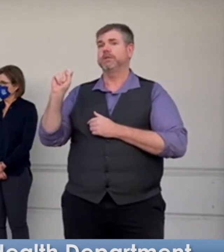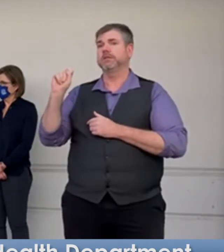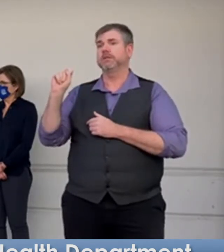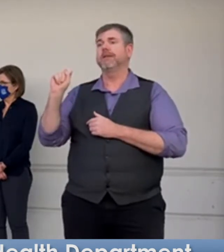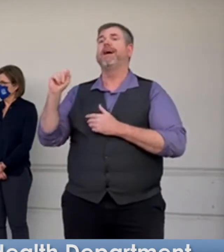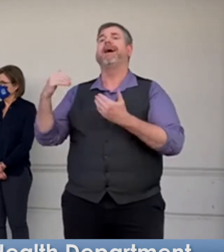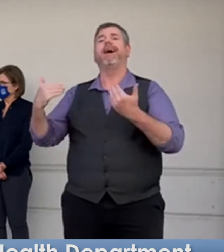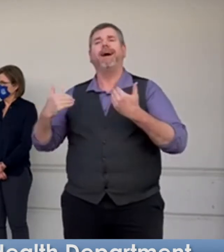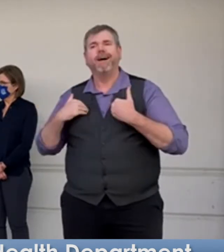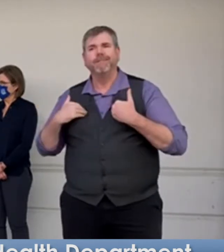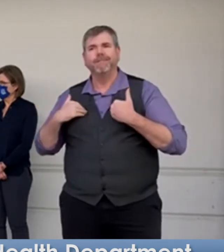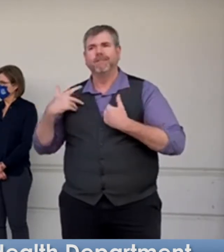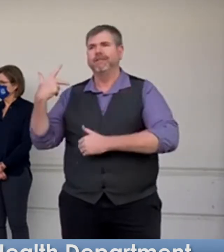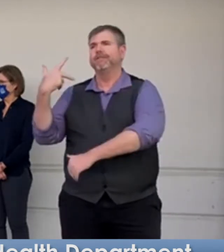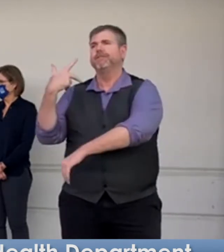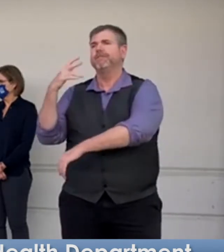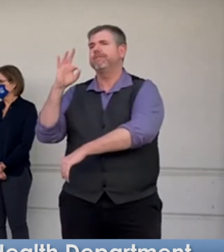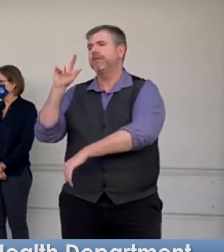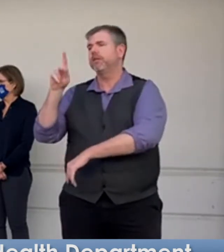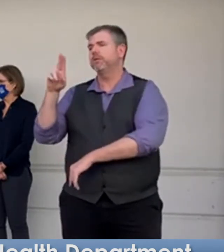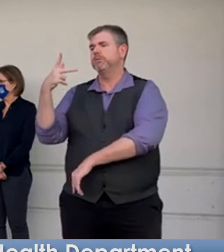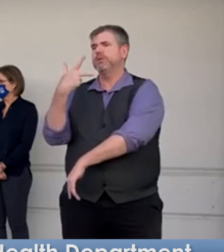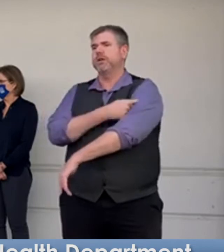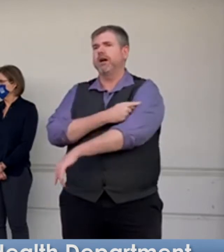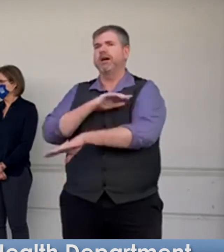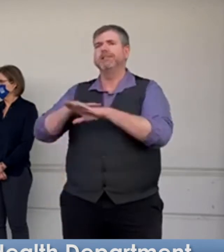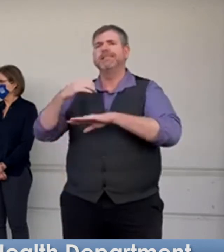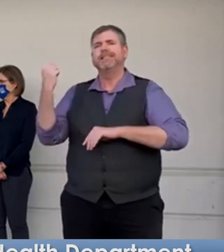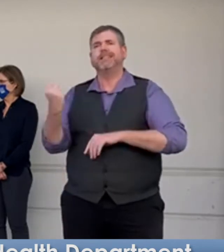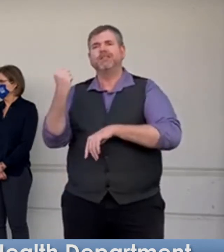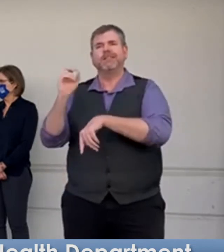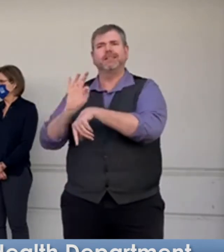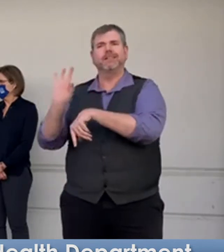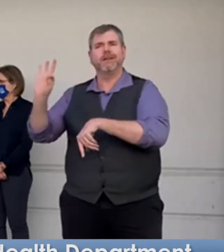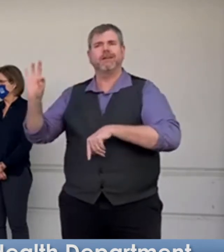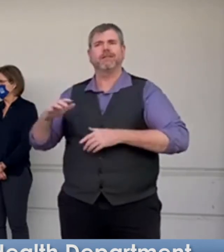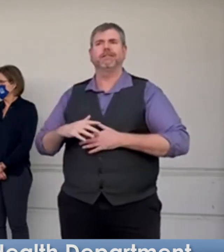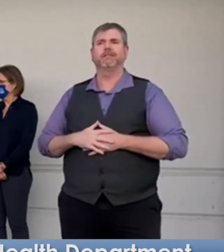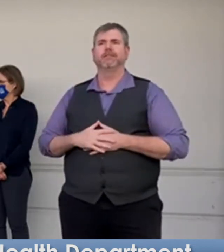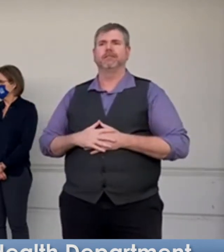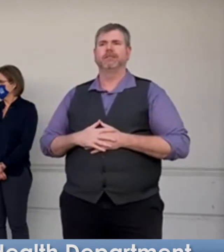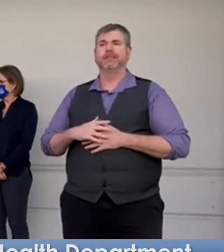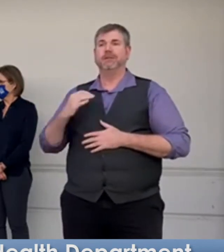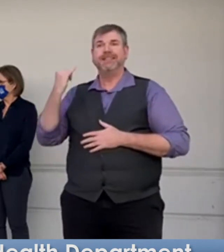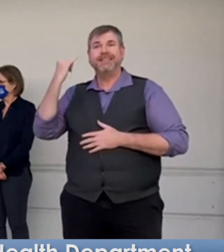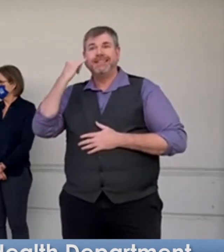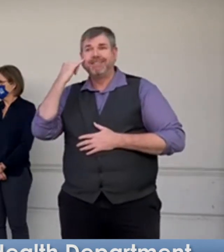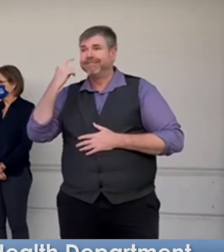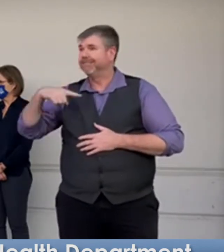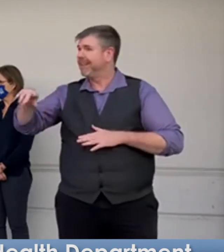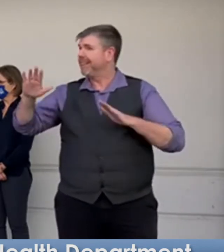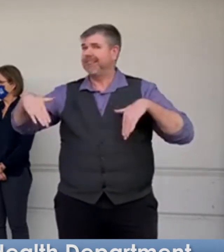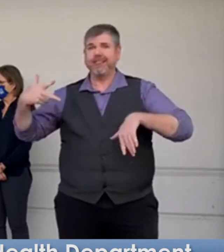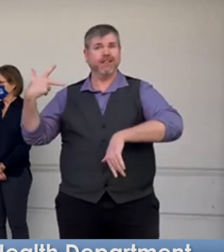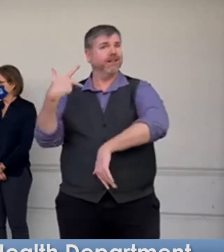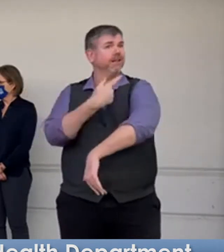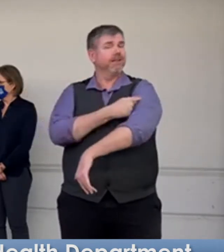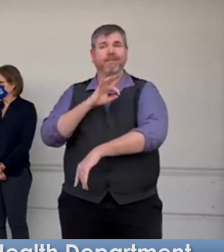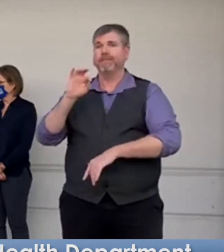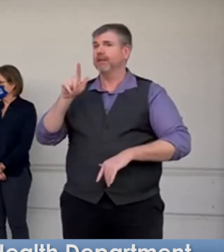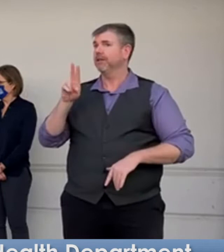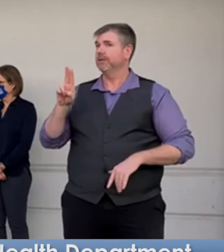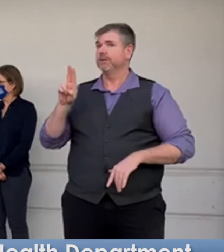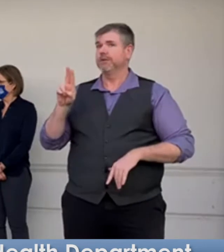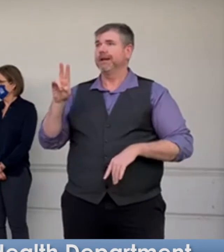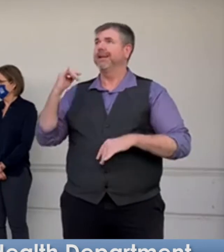the flu and having people who have COVID-19. And worse than that, we don't want any of you getting both the flu and